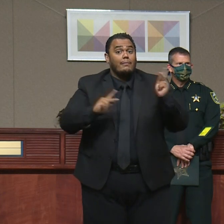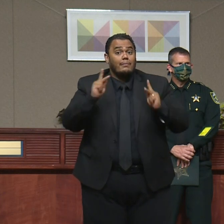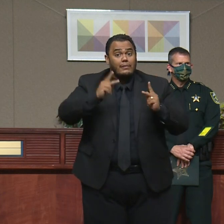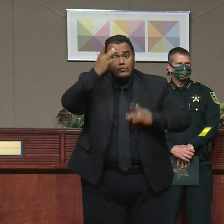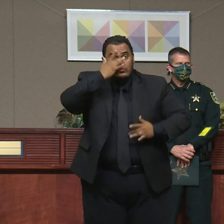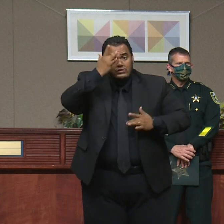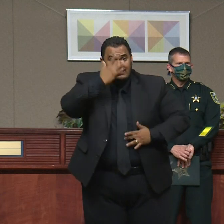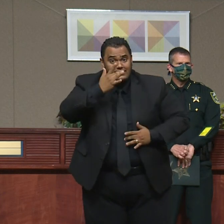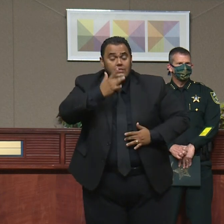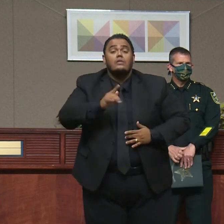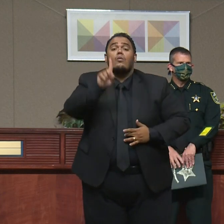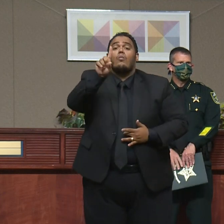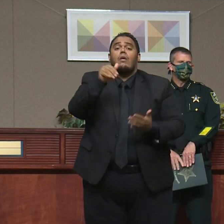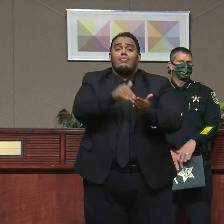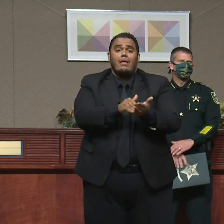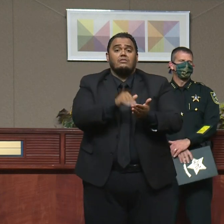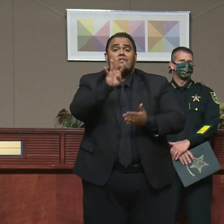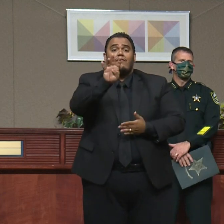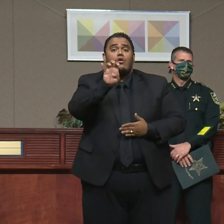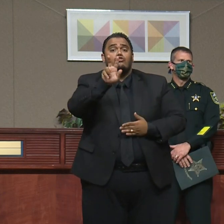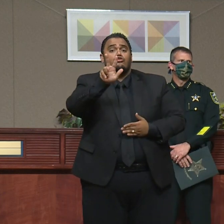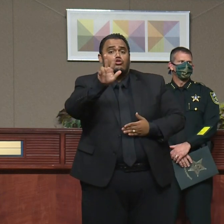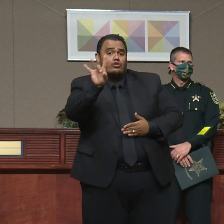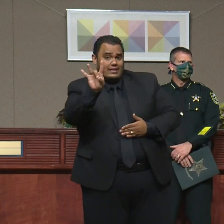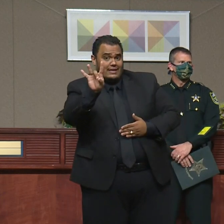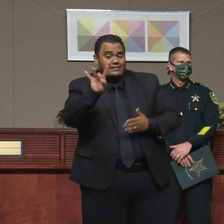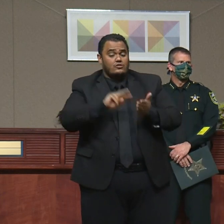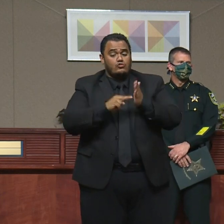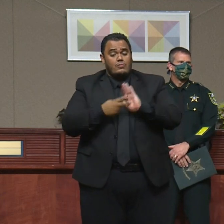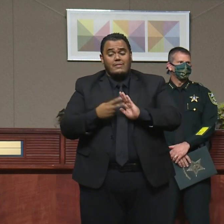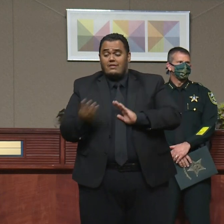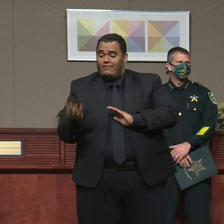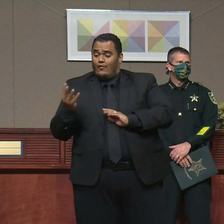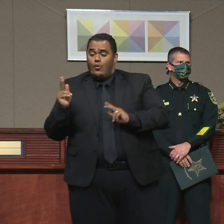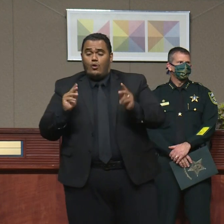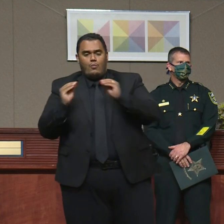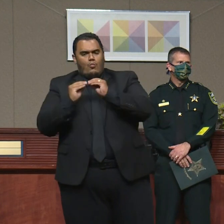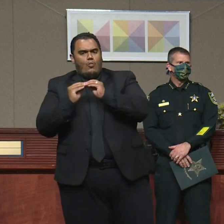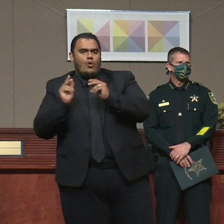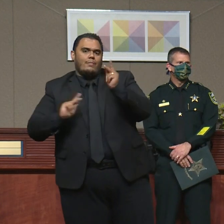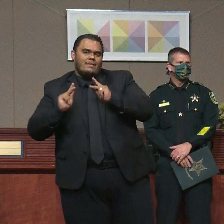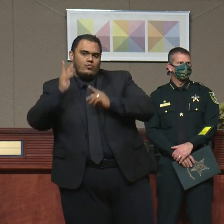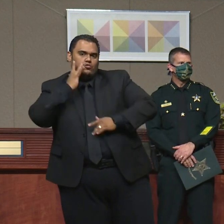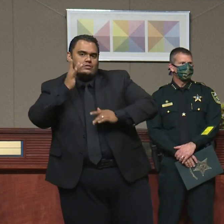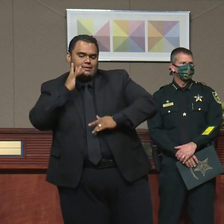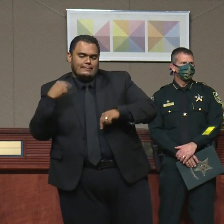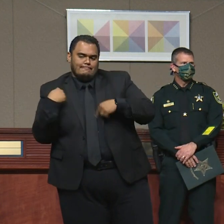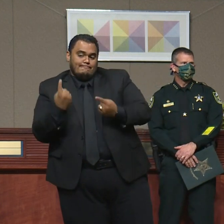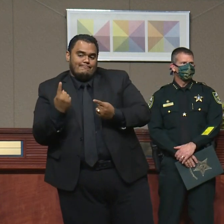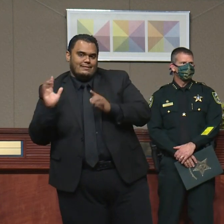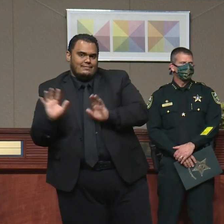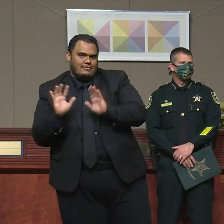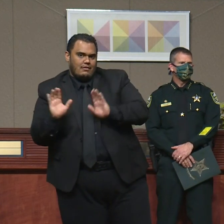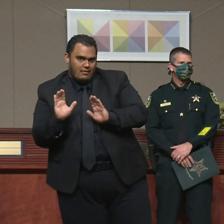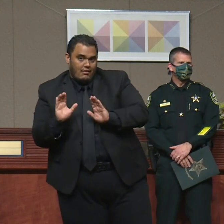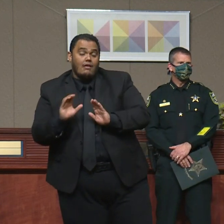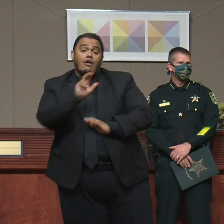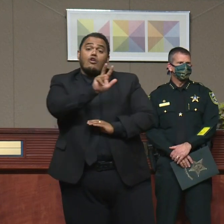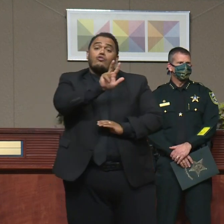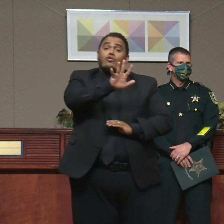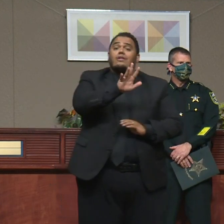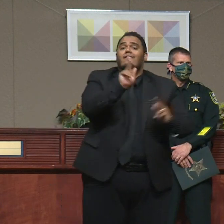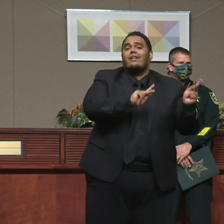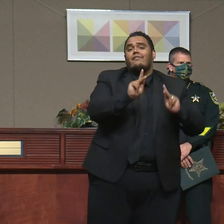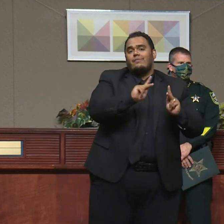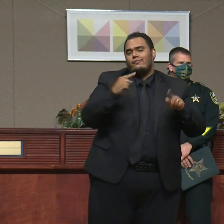1,438 cases, up 4 cases from Sunday. 35 people have died as a result of the disease here within